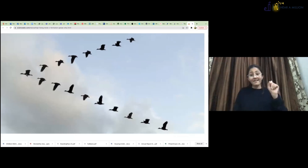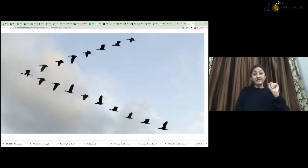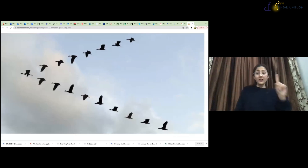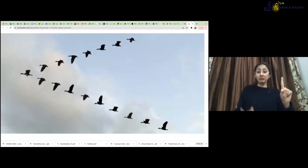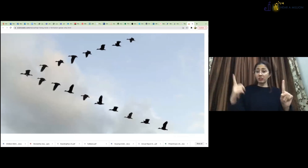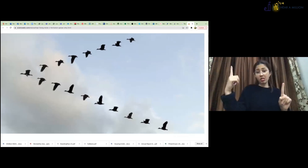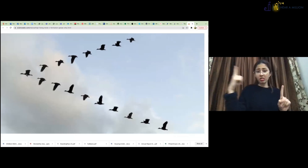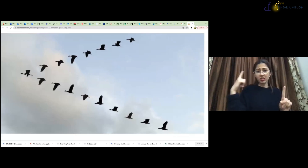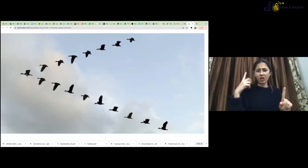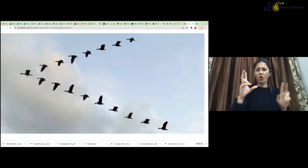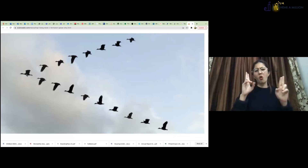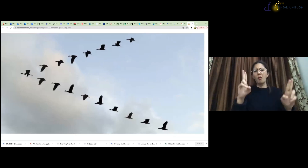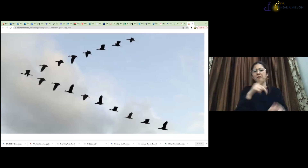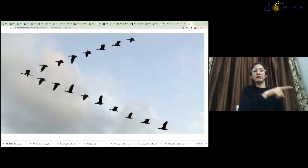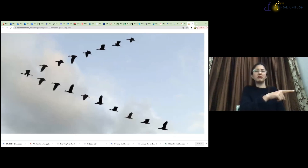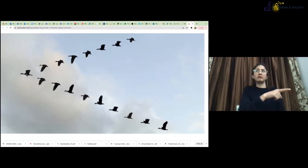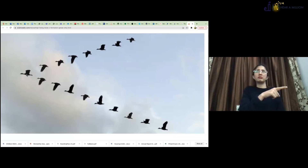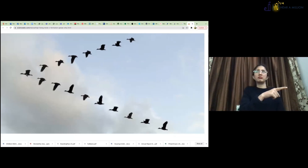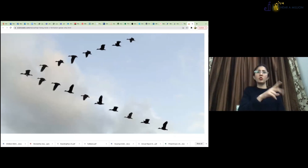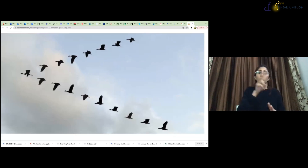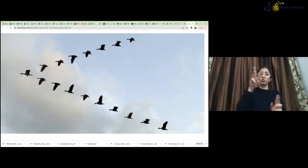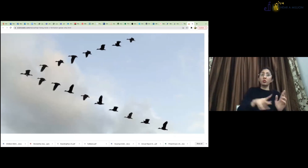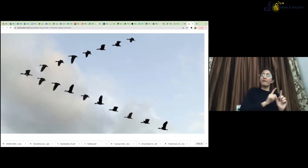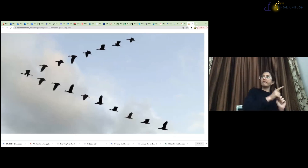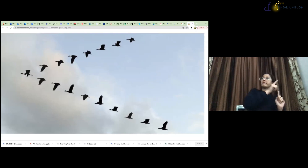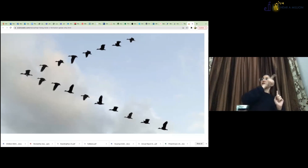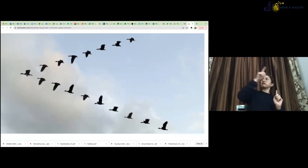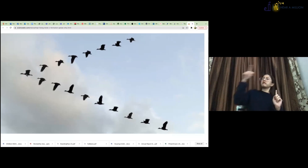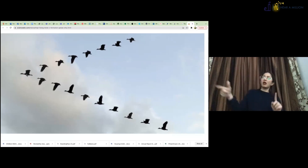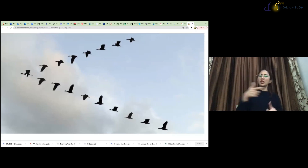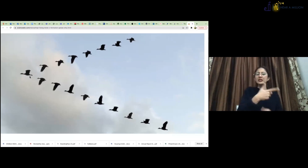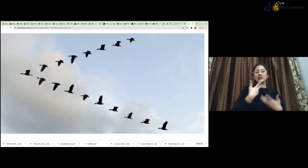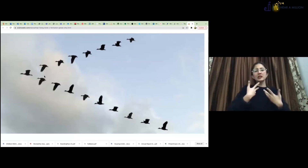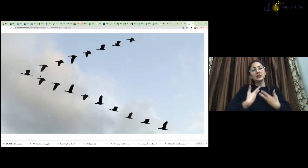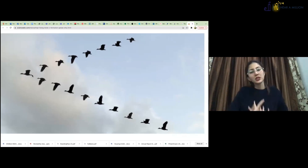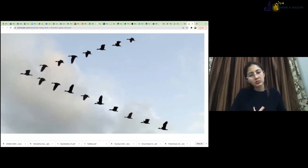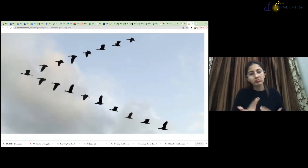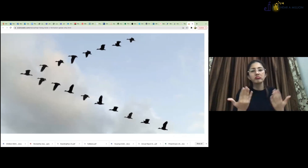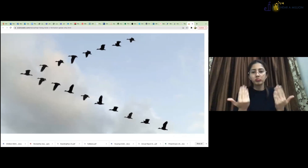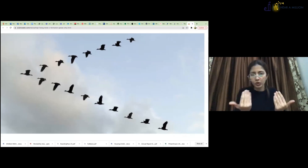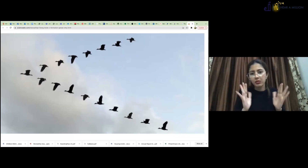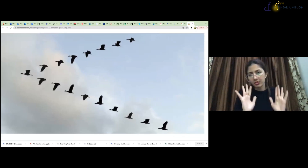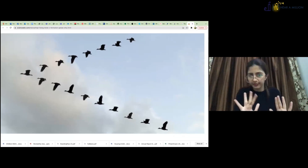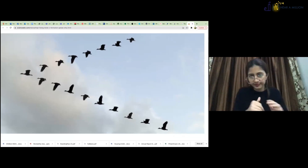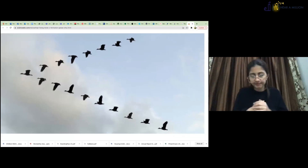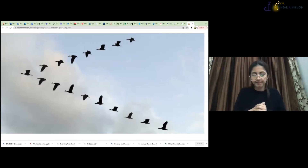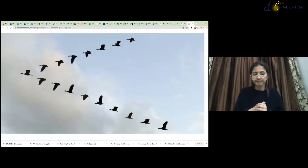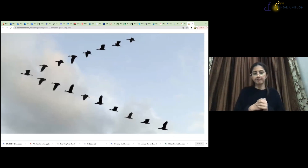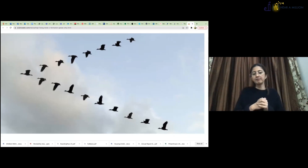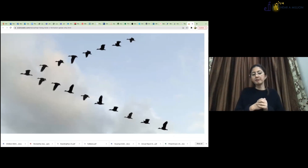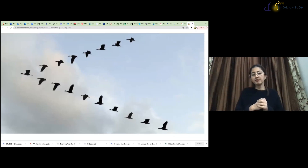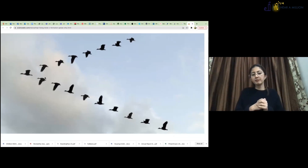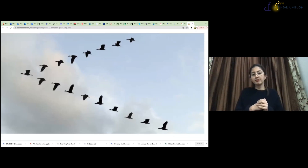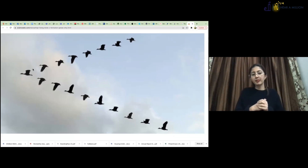that bird is the first one, can kind of get tired because the speed is very fast. What happens is,